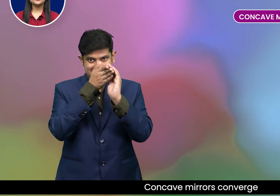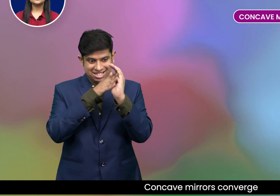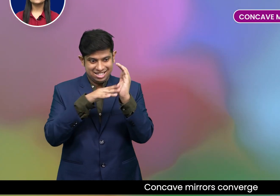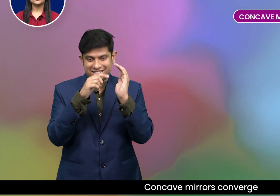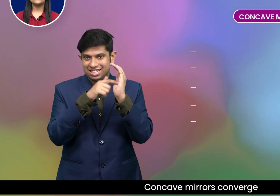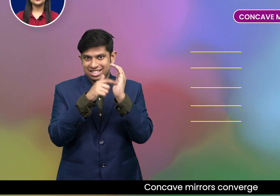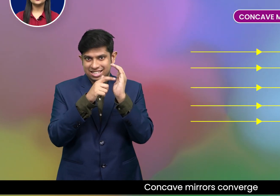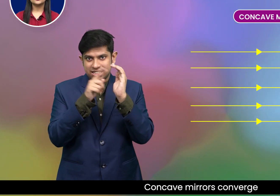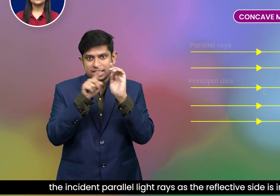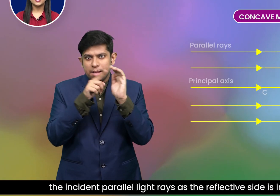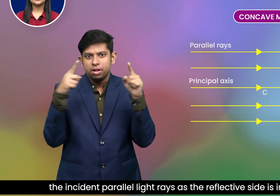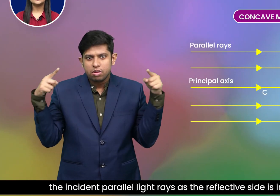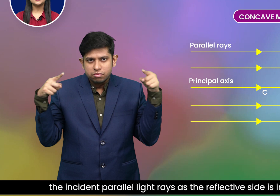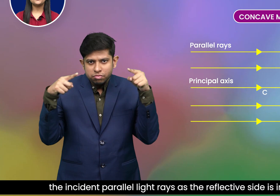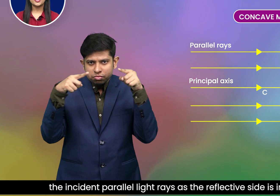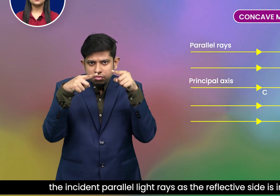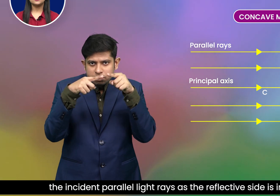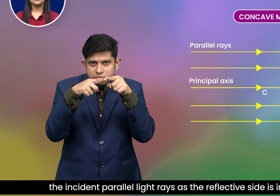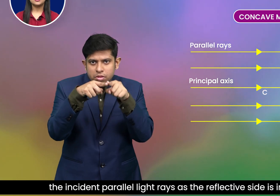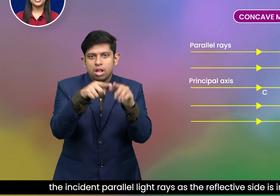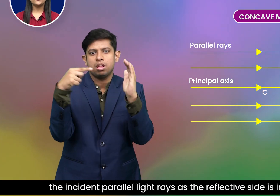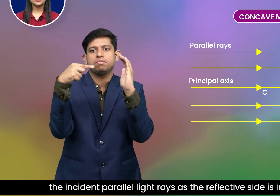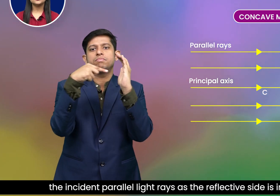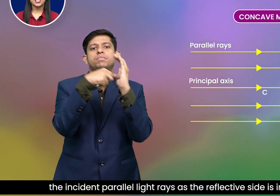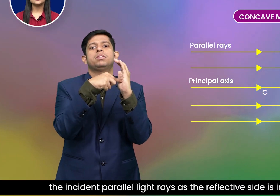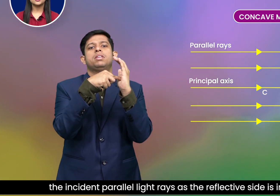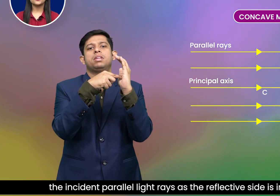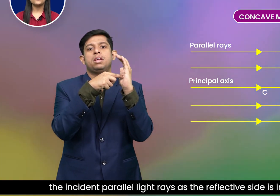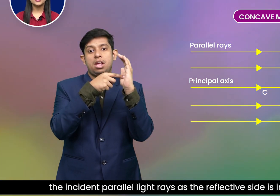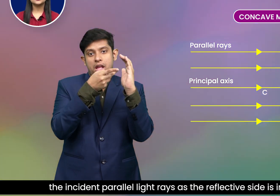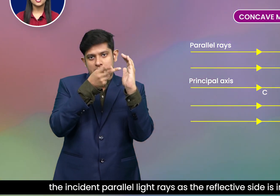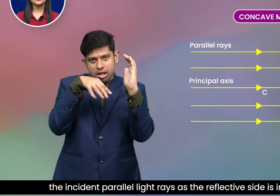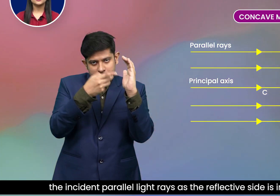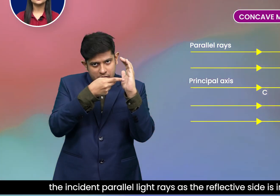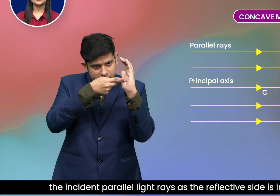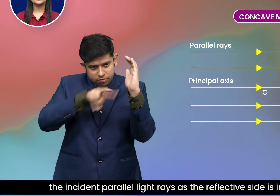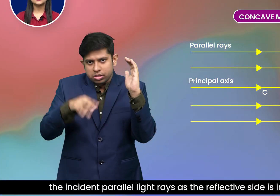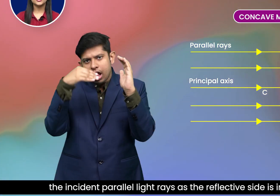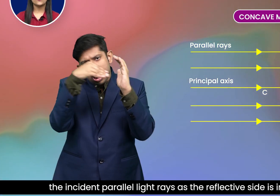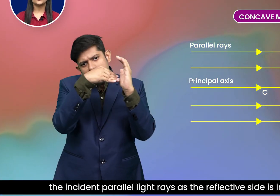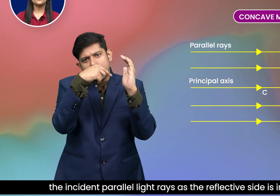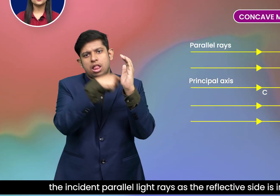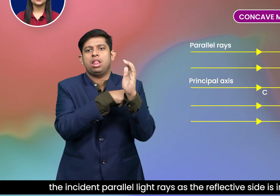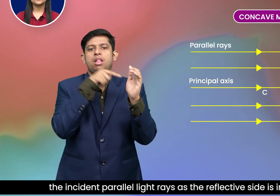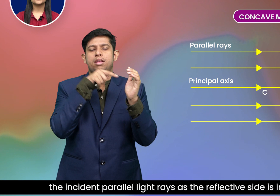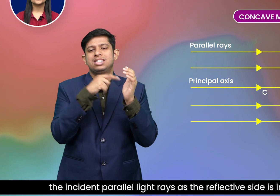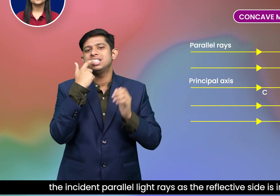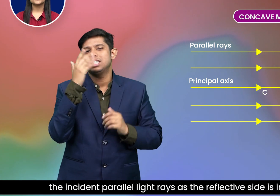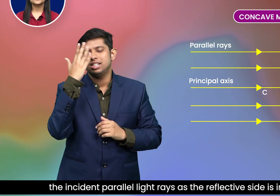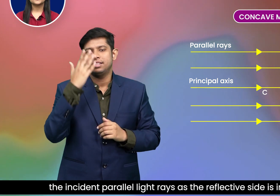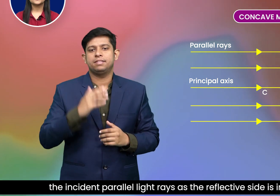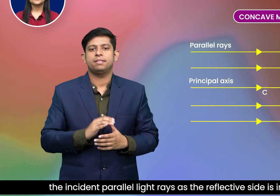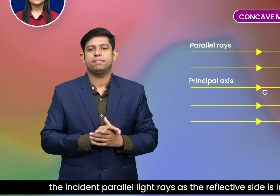Concave mirrors converge the incident parallel light rays as the reflect side is inside of the mirror.